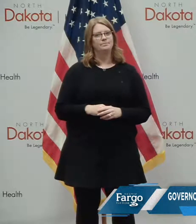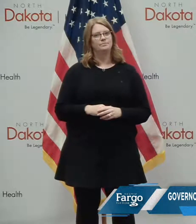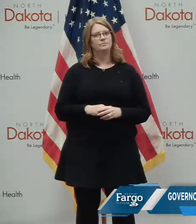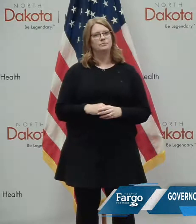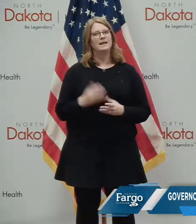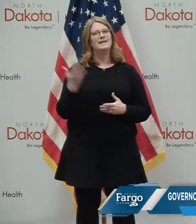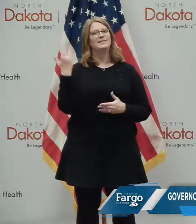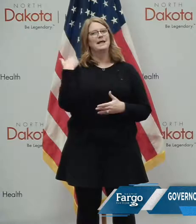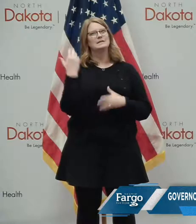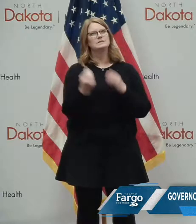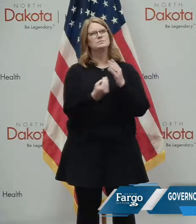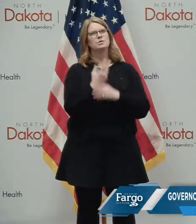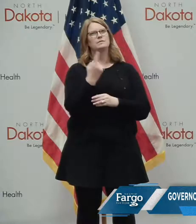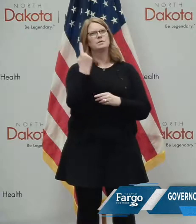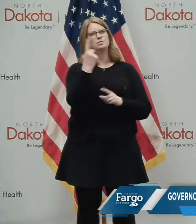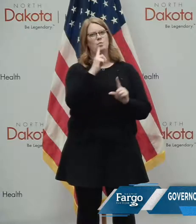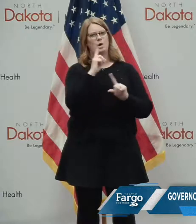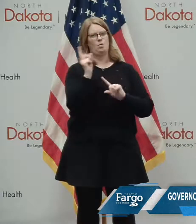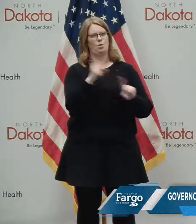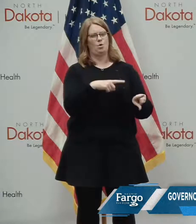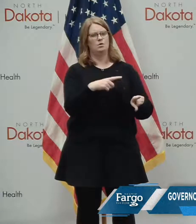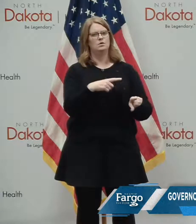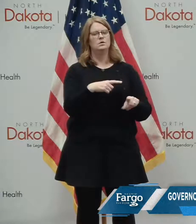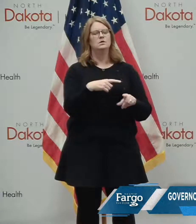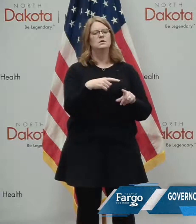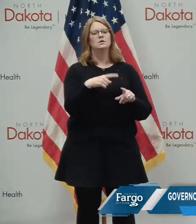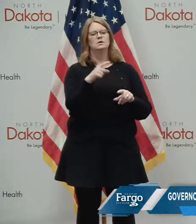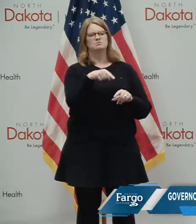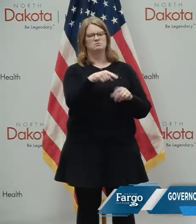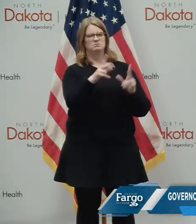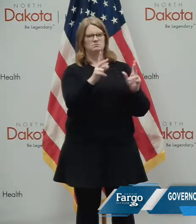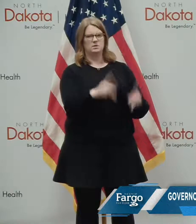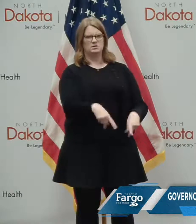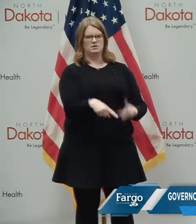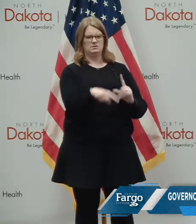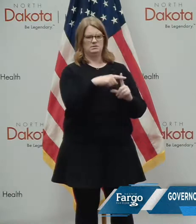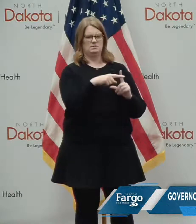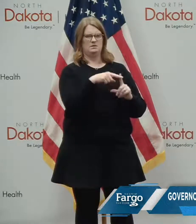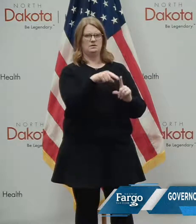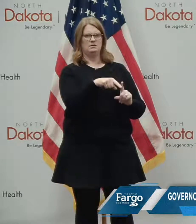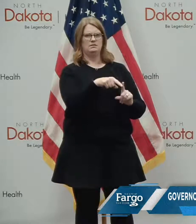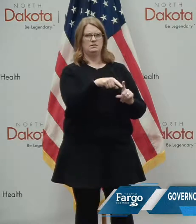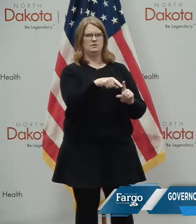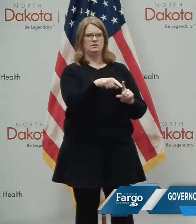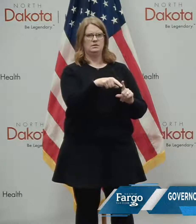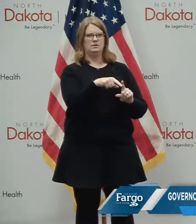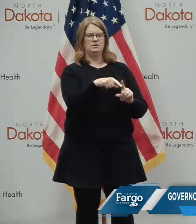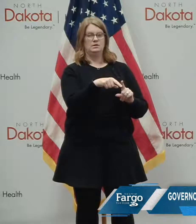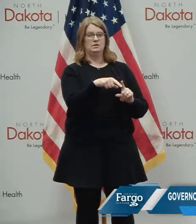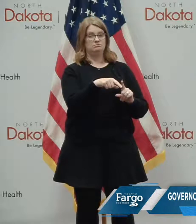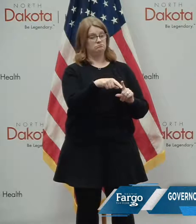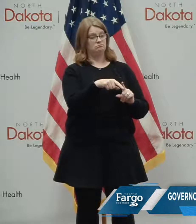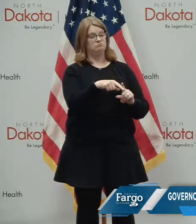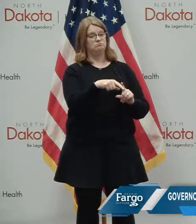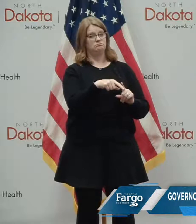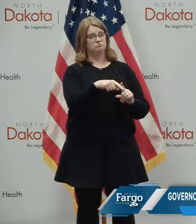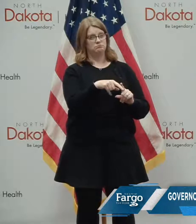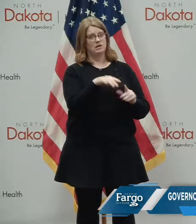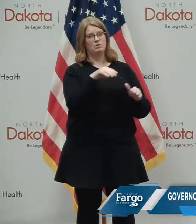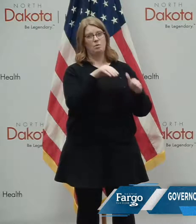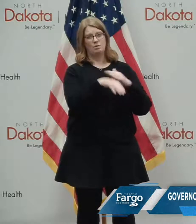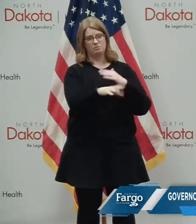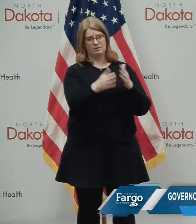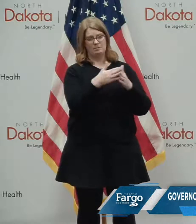last spring, and I think very appropriate. We had a positive case that was going into a very public